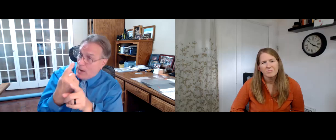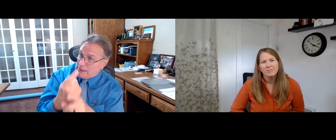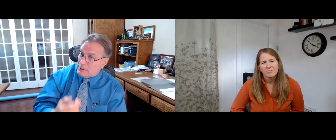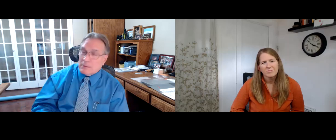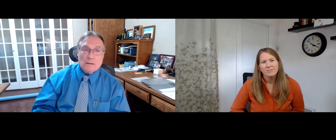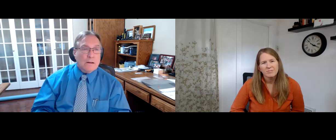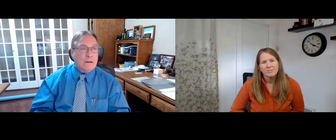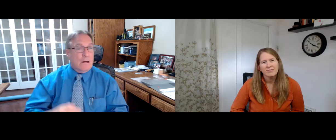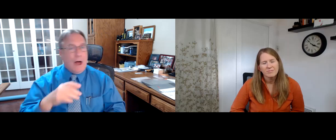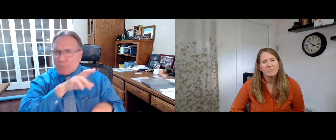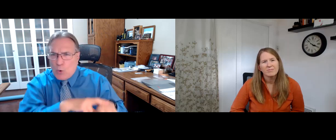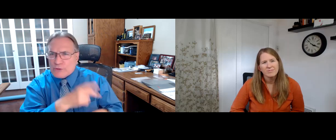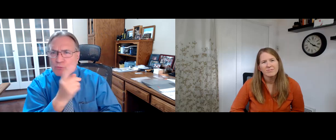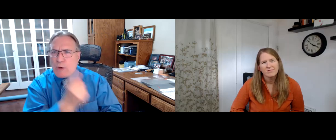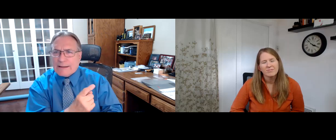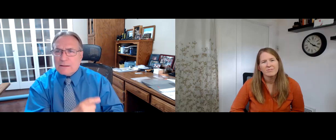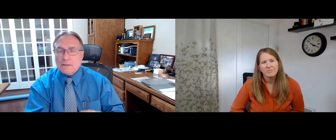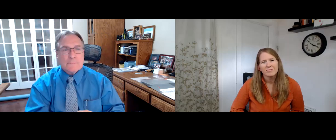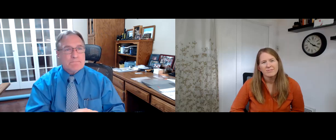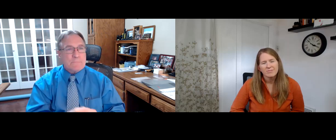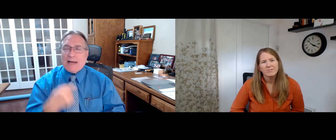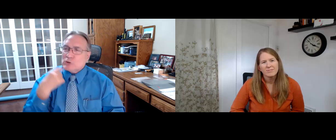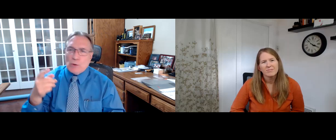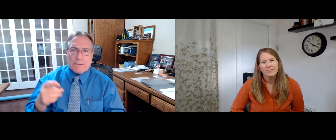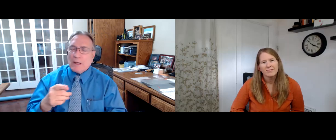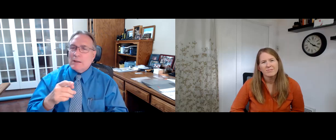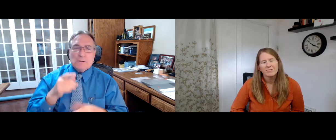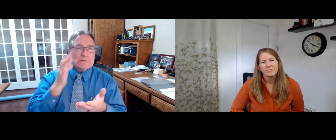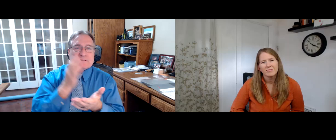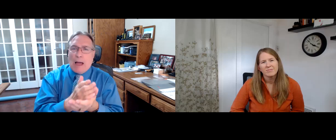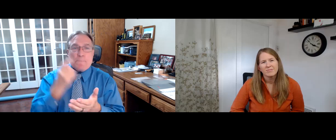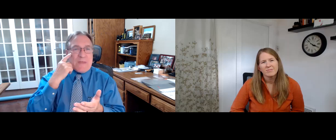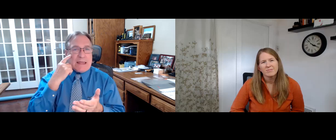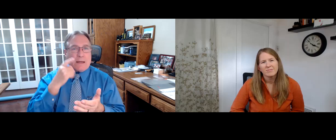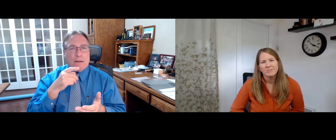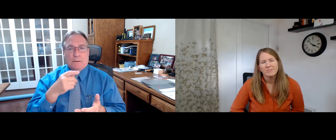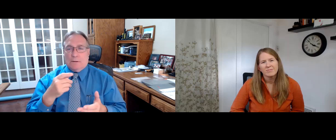Right? Of course, right. I told him, stop thinking